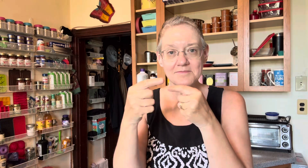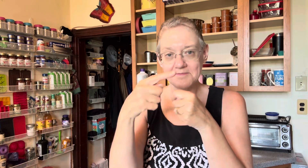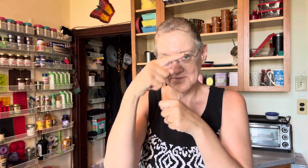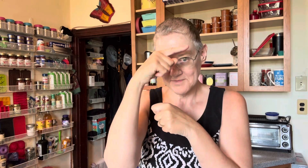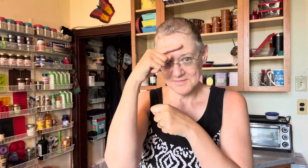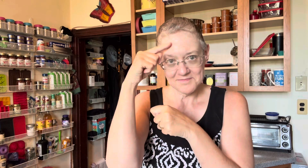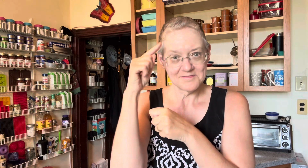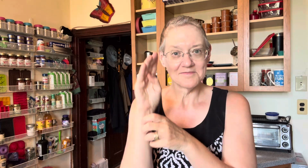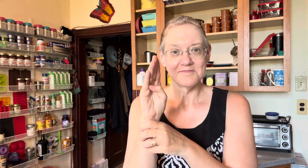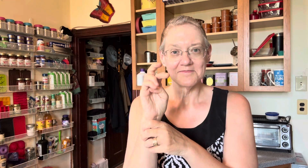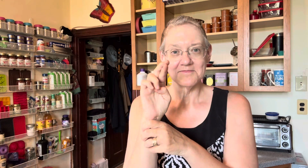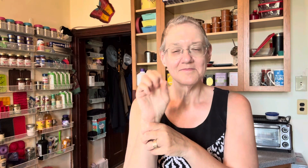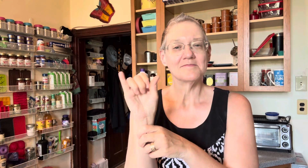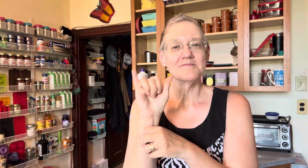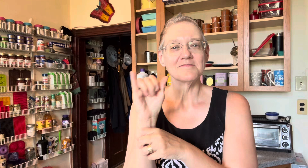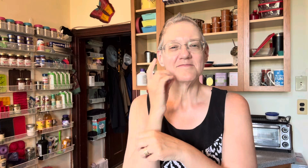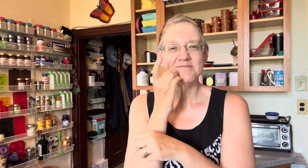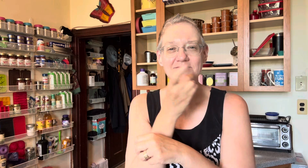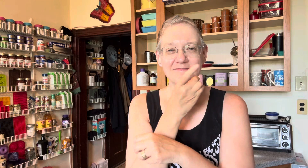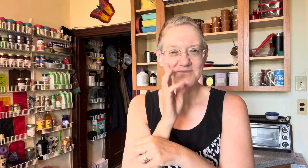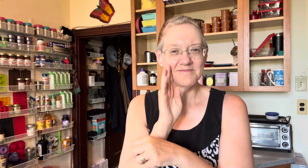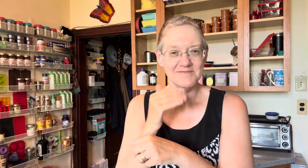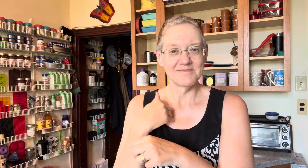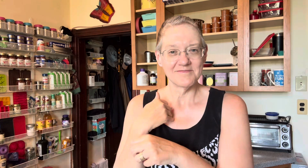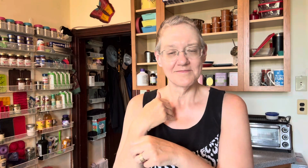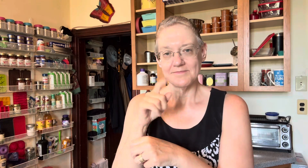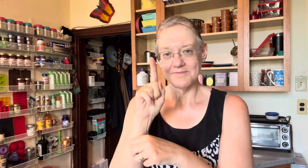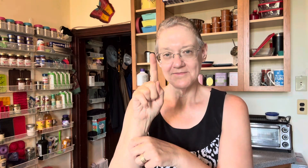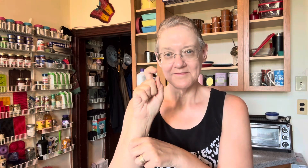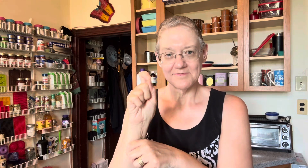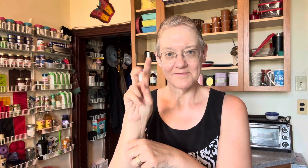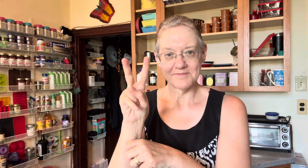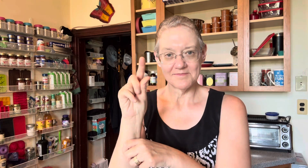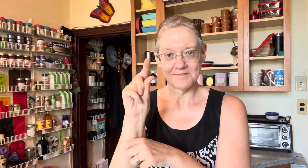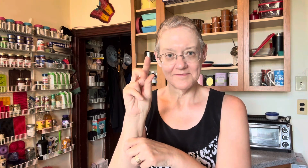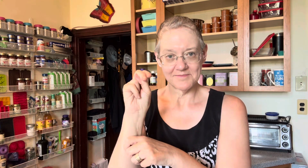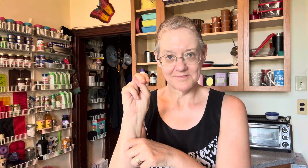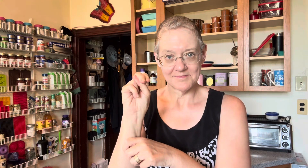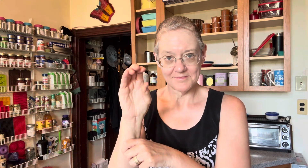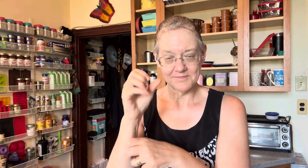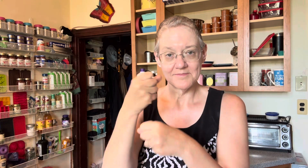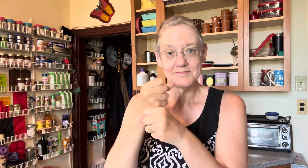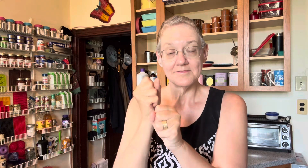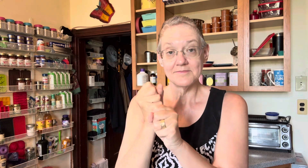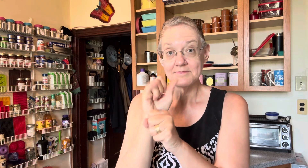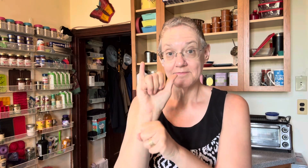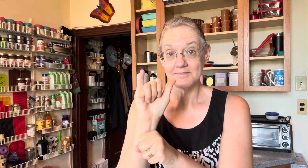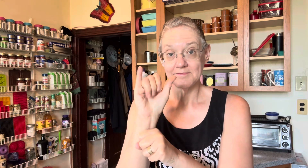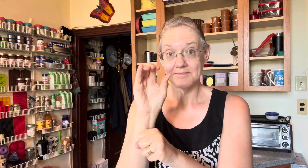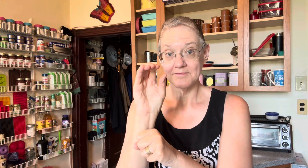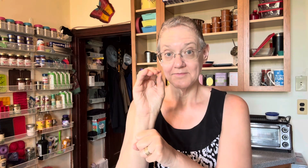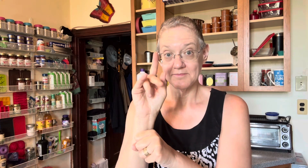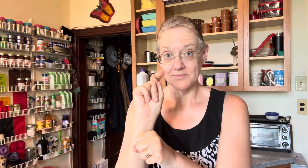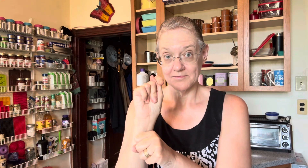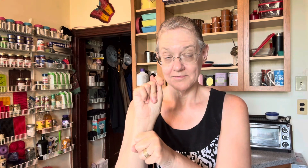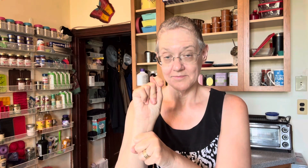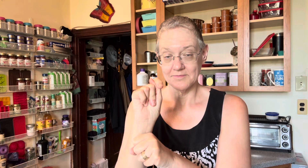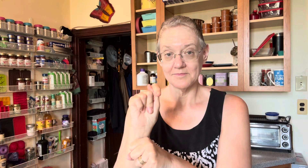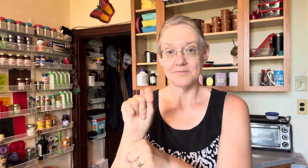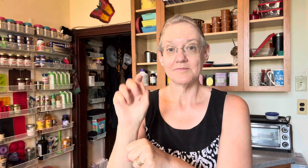frozen pureed blackberries, just like I did with Dale, for 1.2 grams of net carbs. And that's going to make